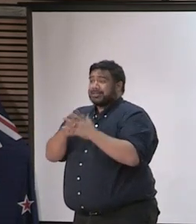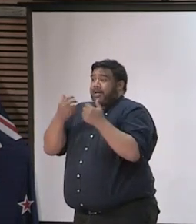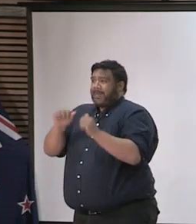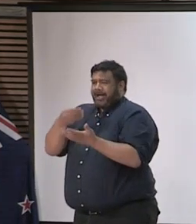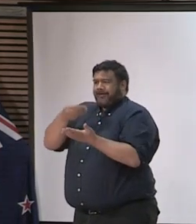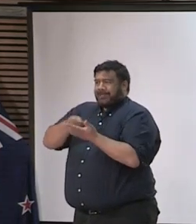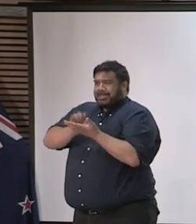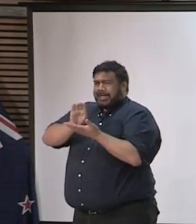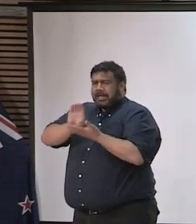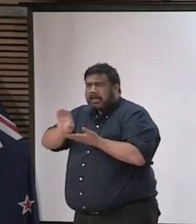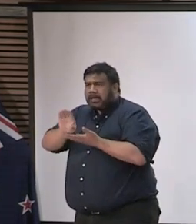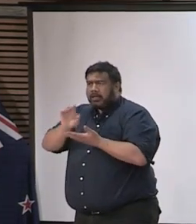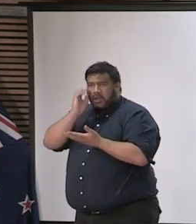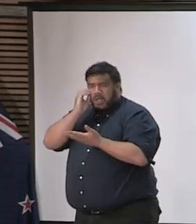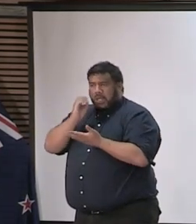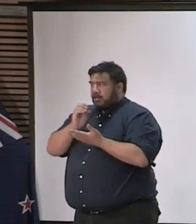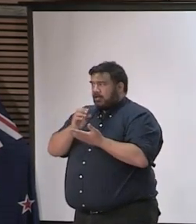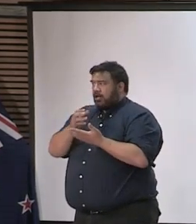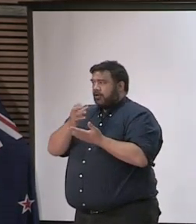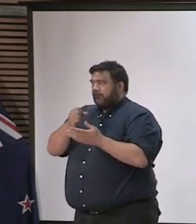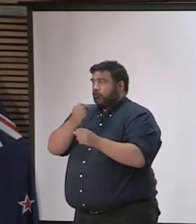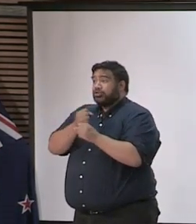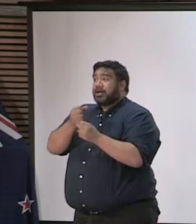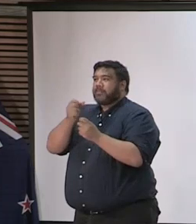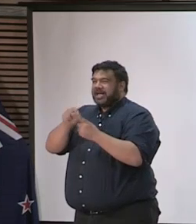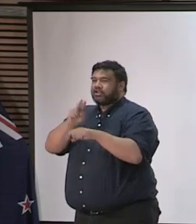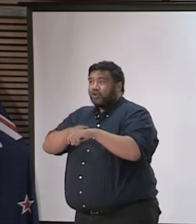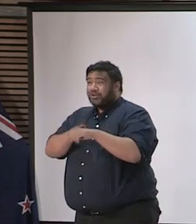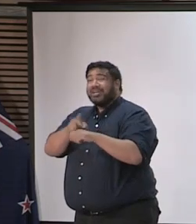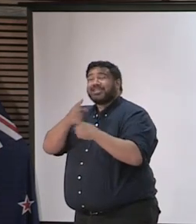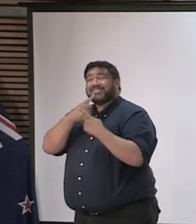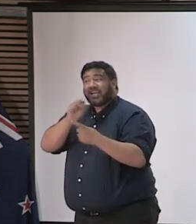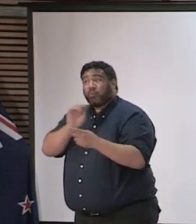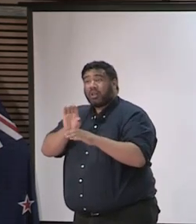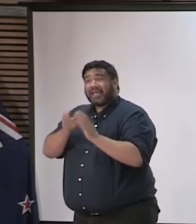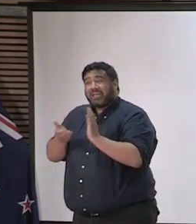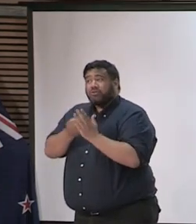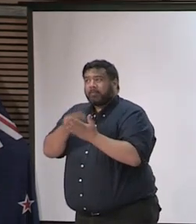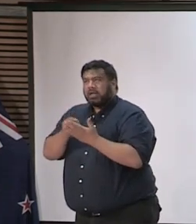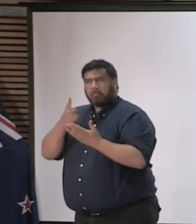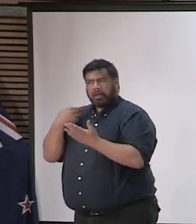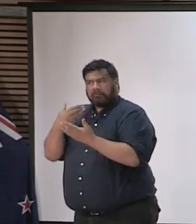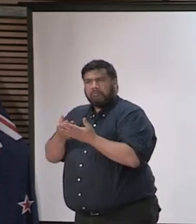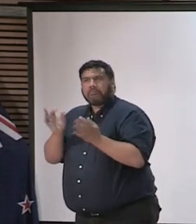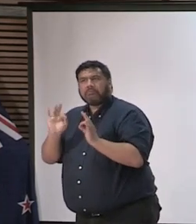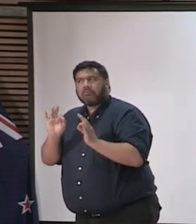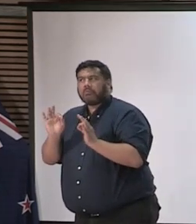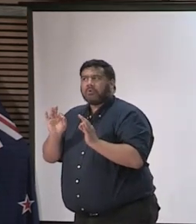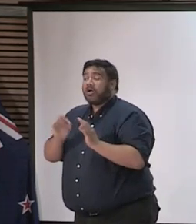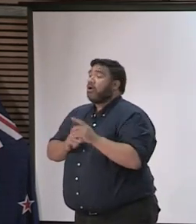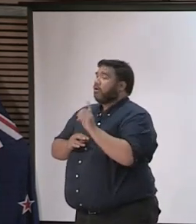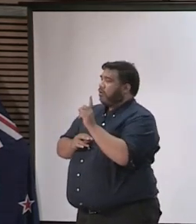that before, and I'll let the Director General answer that question. Thanks, Minister. So there have been two payments already to primary care, to